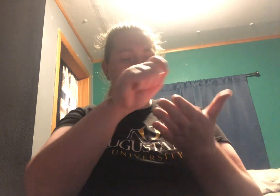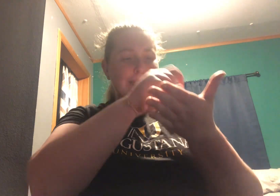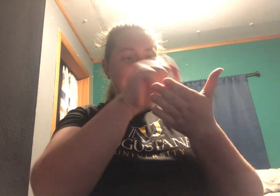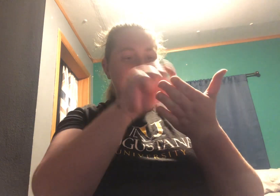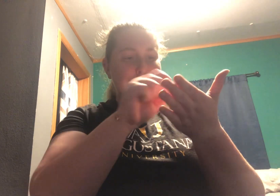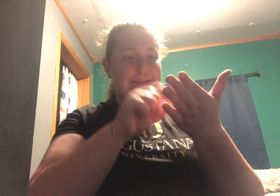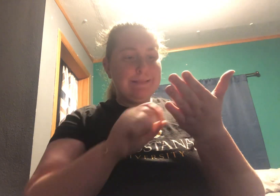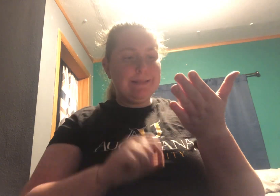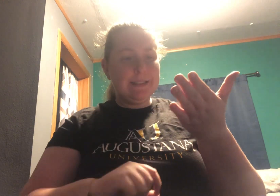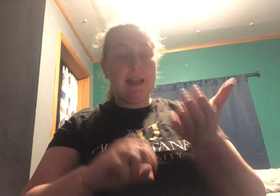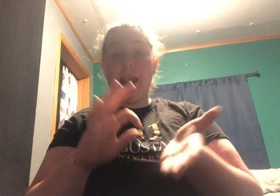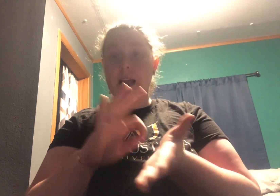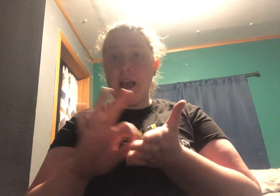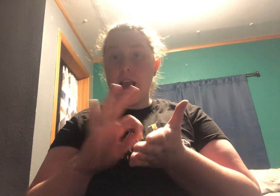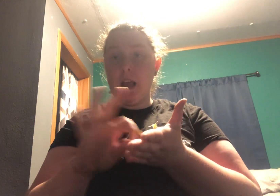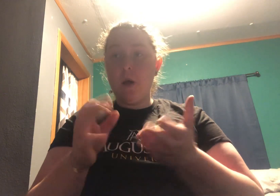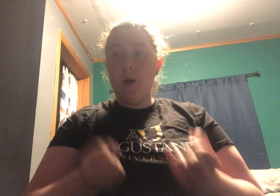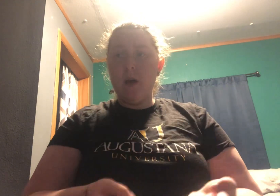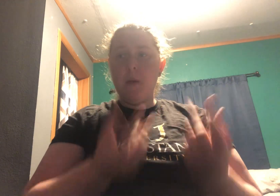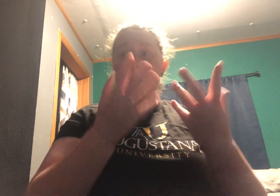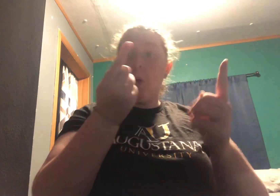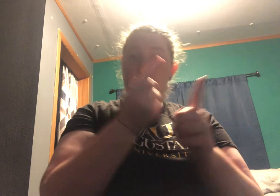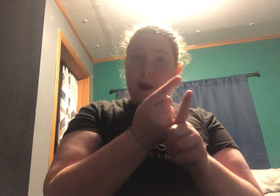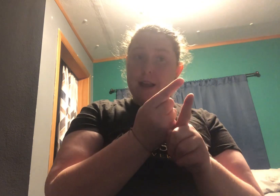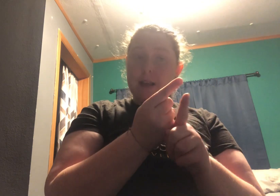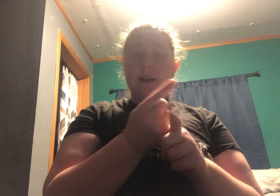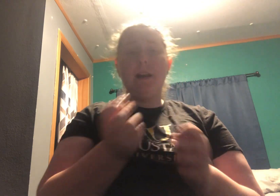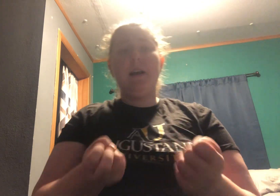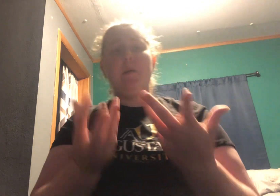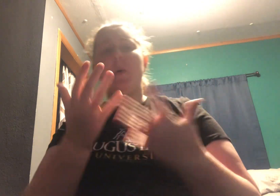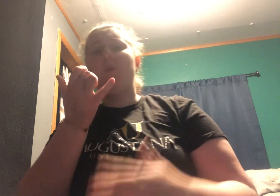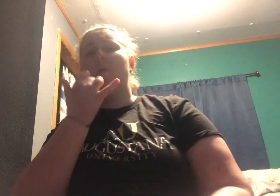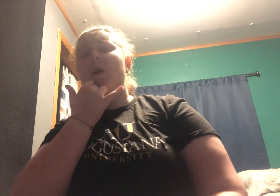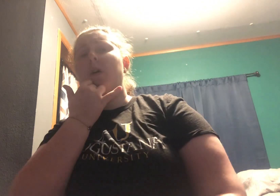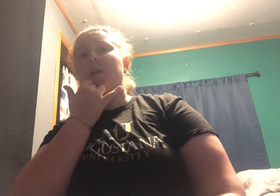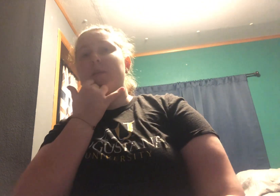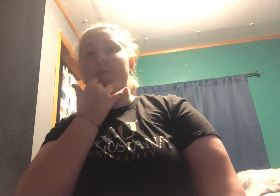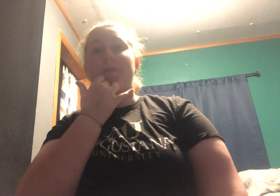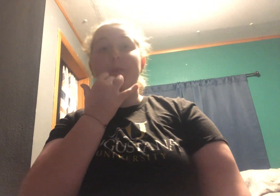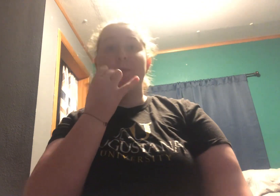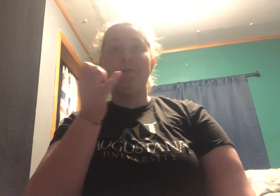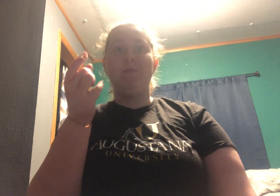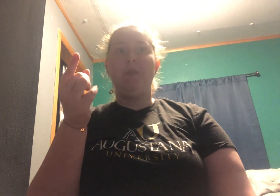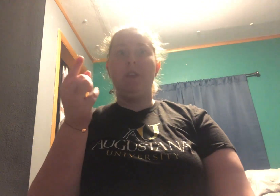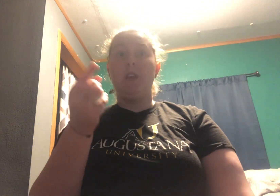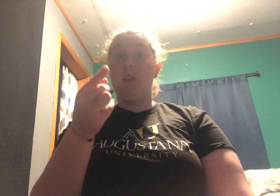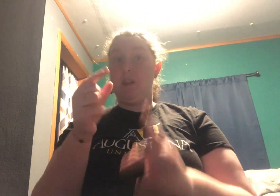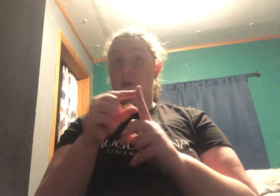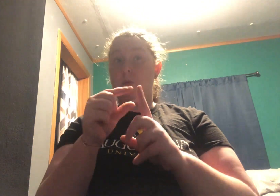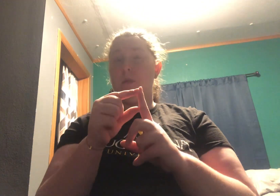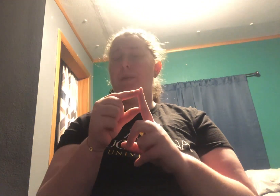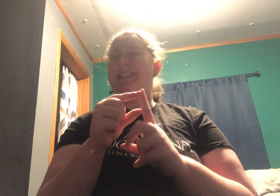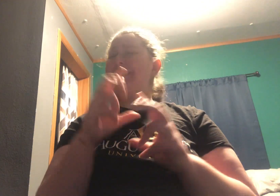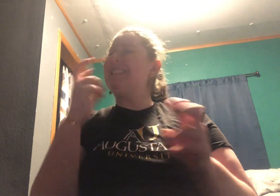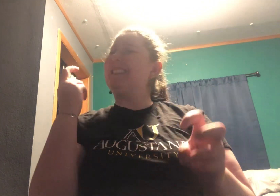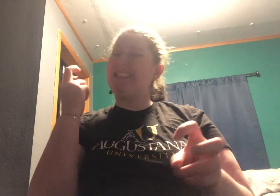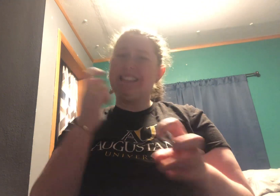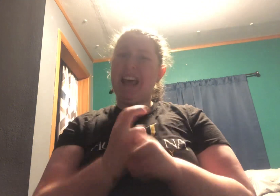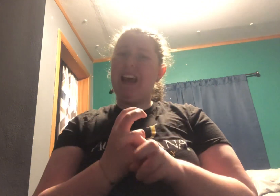get right and how many wrong. Now these are really hard words, so if you even get